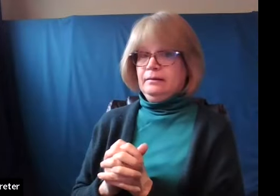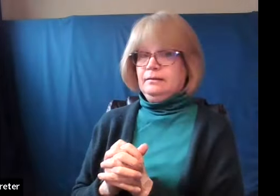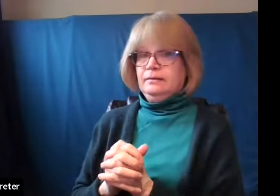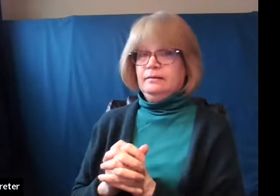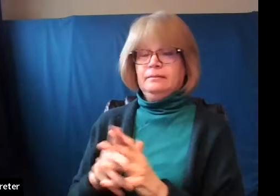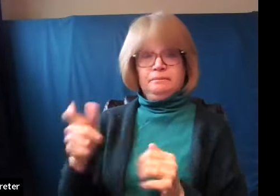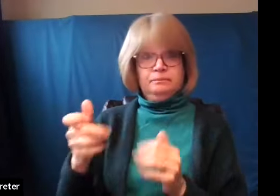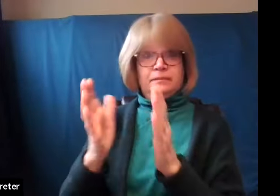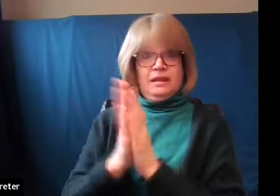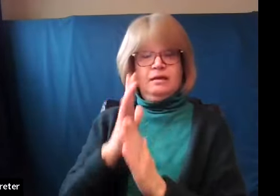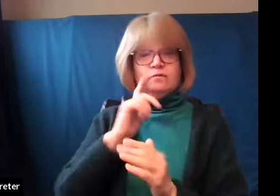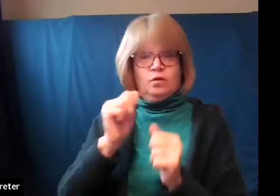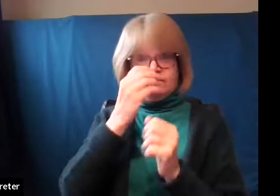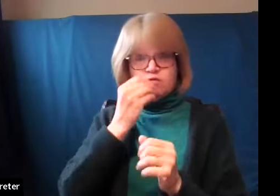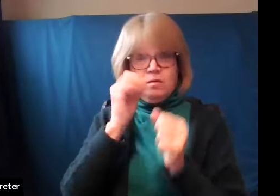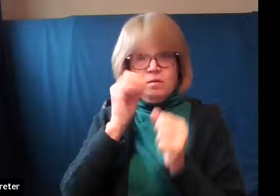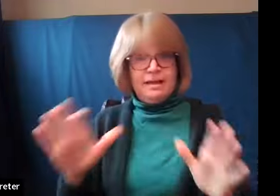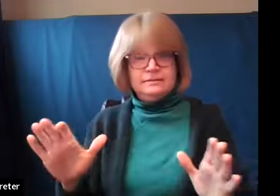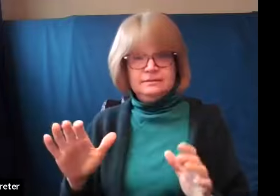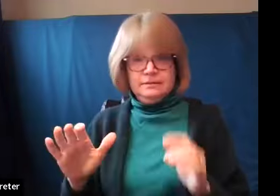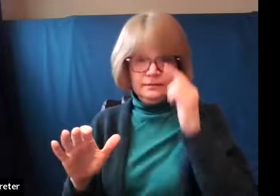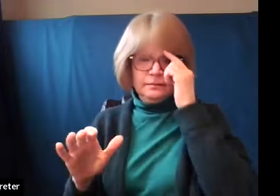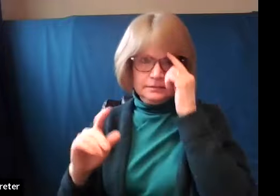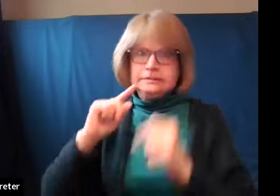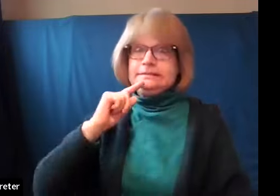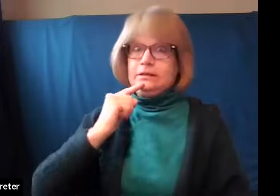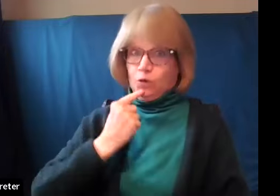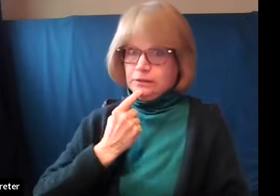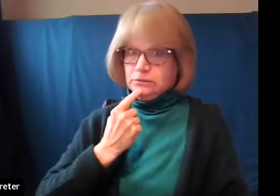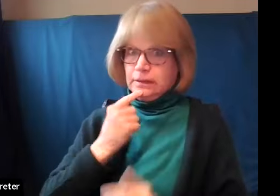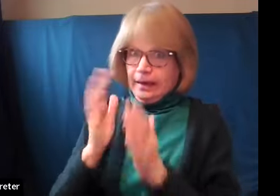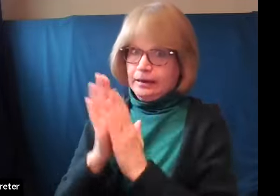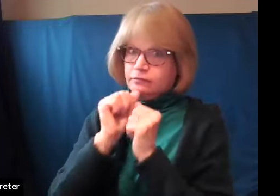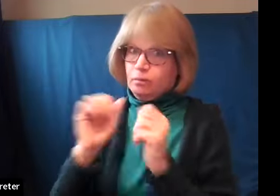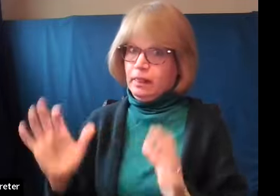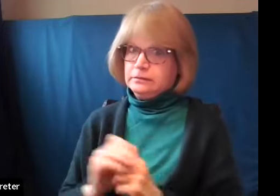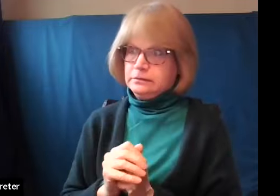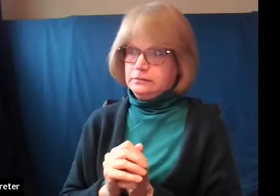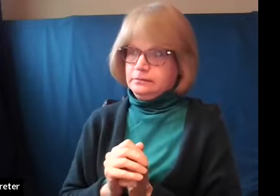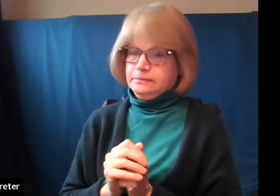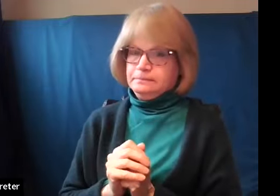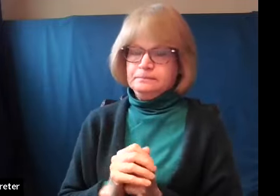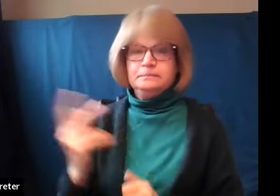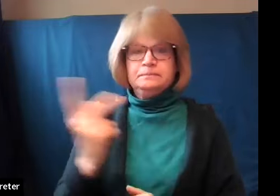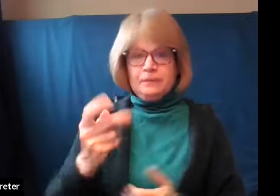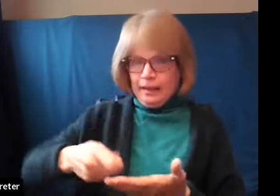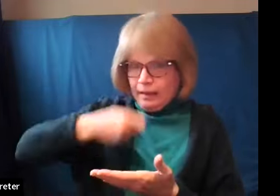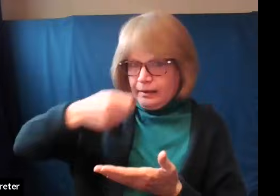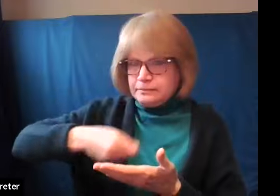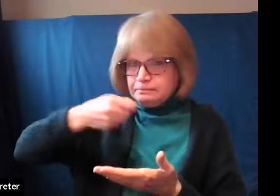mealtime petition for blessing of the food was intoned with sincerest conviction. The two men ate in